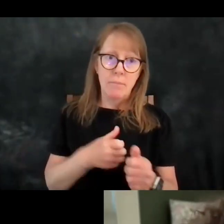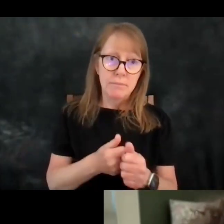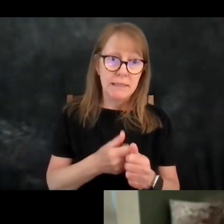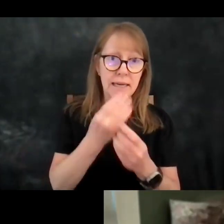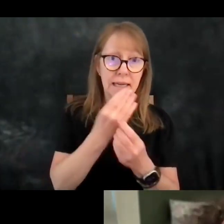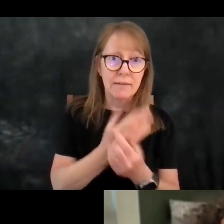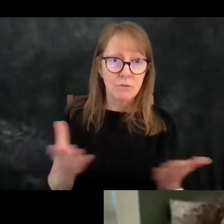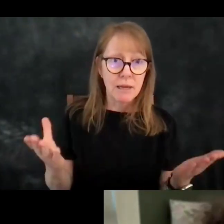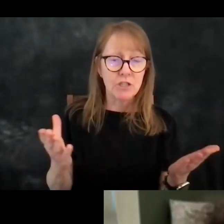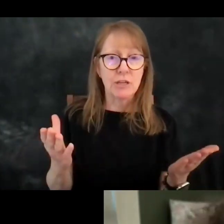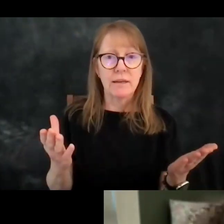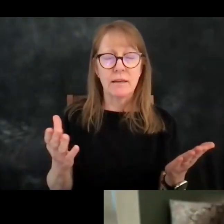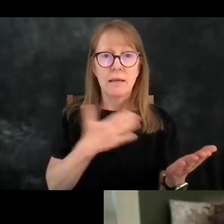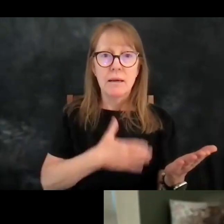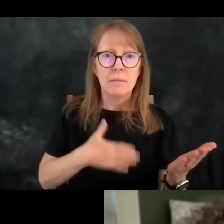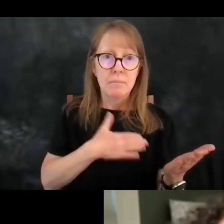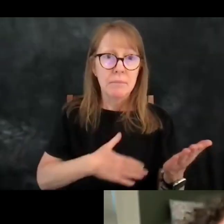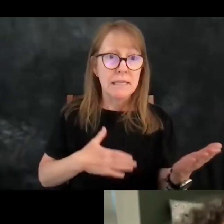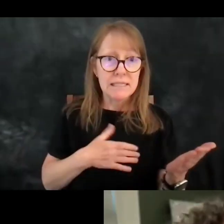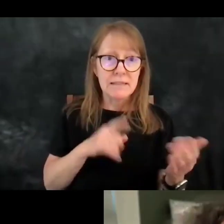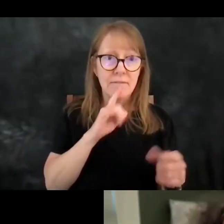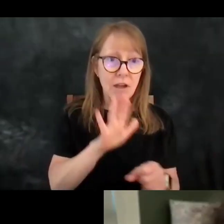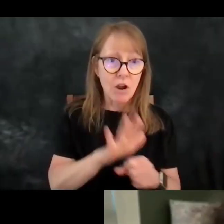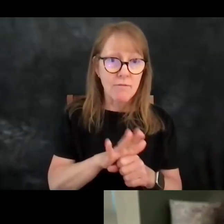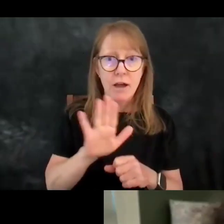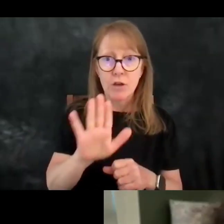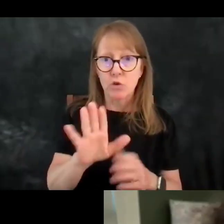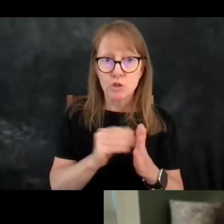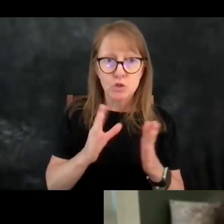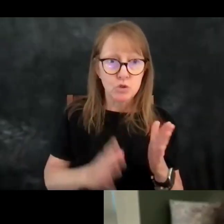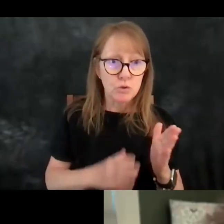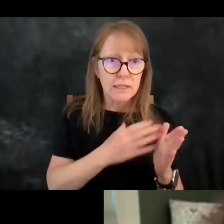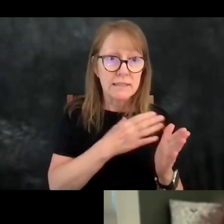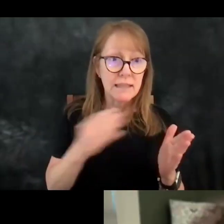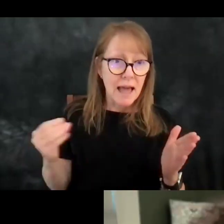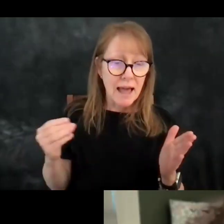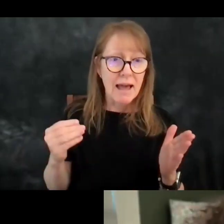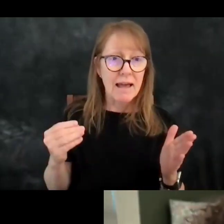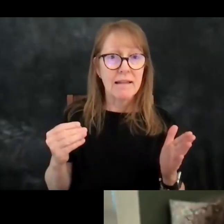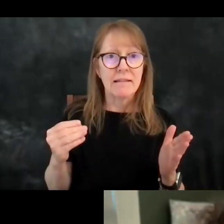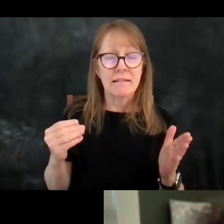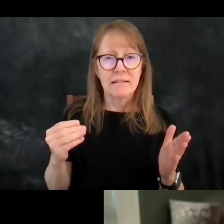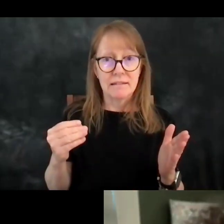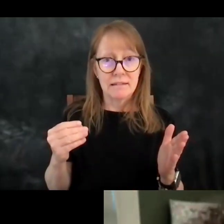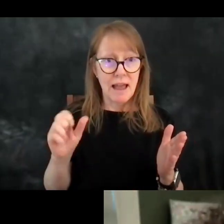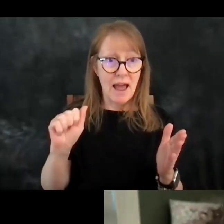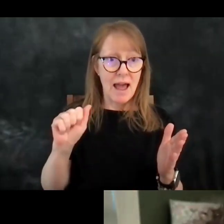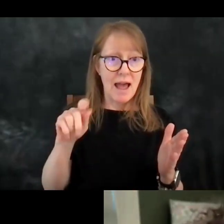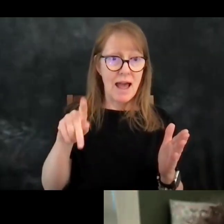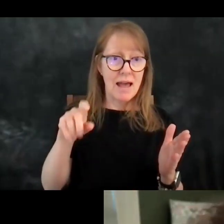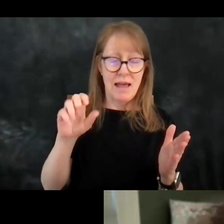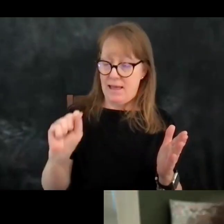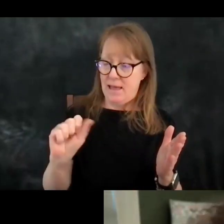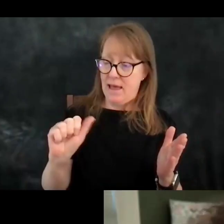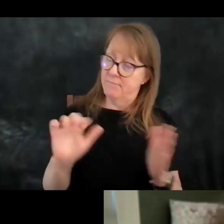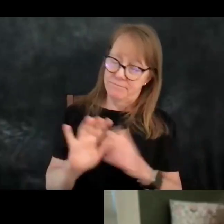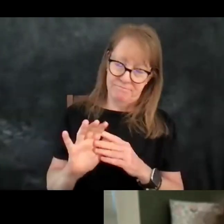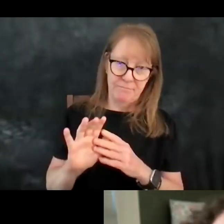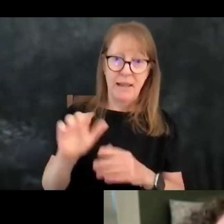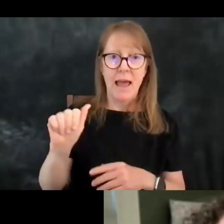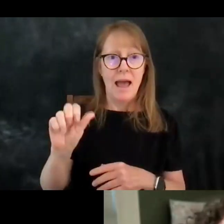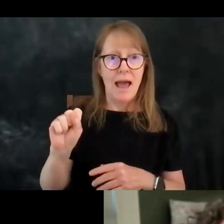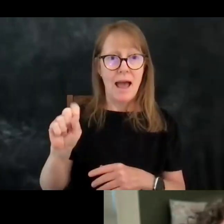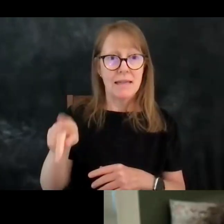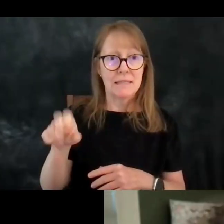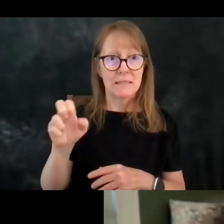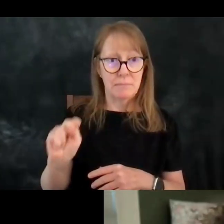Aspen. Please verify that your student and family information in Aspen is updated. If you're not sure,